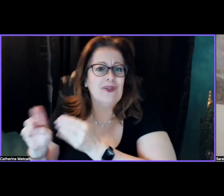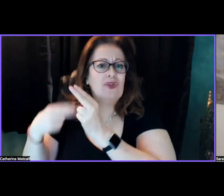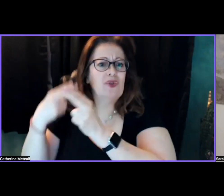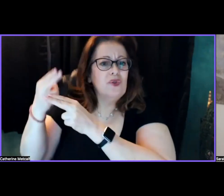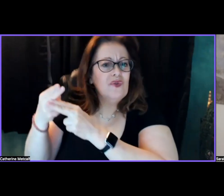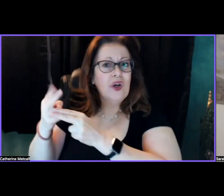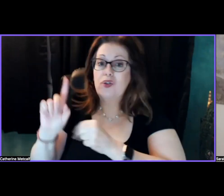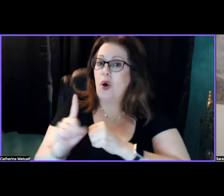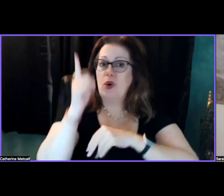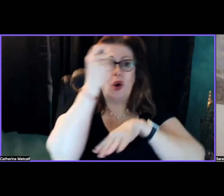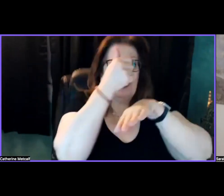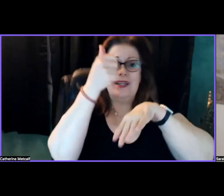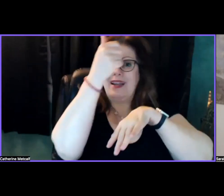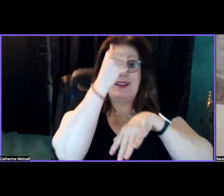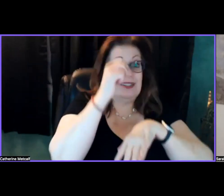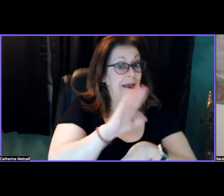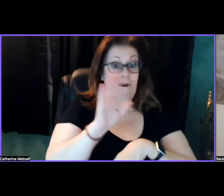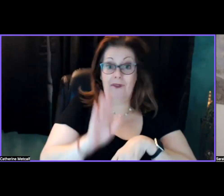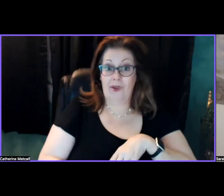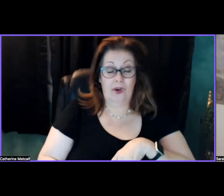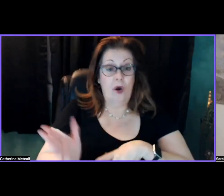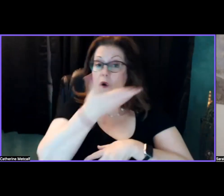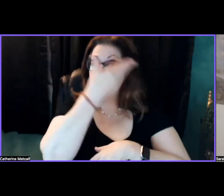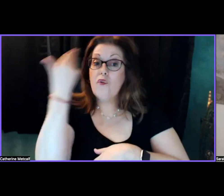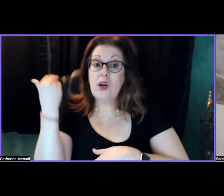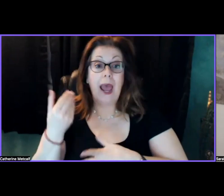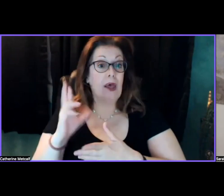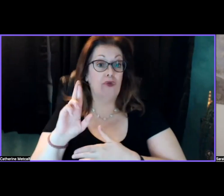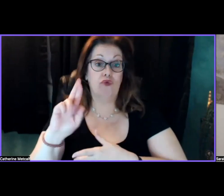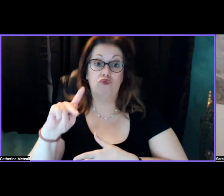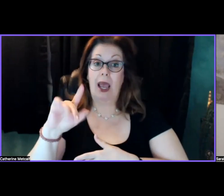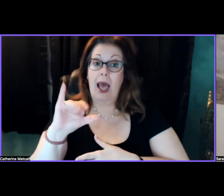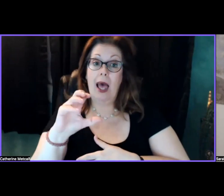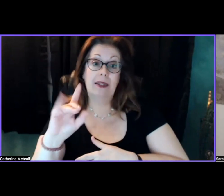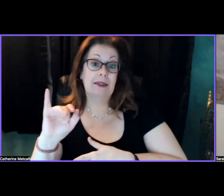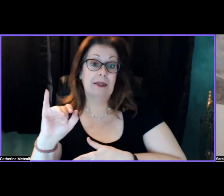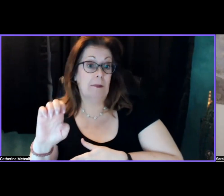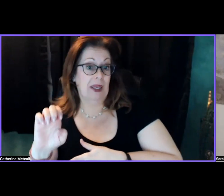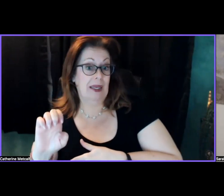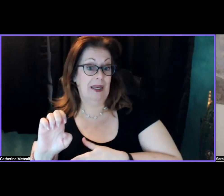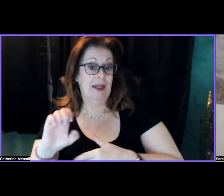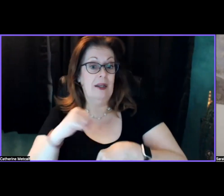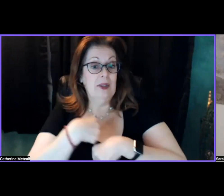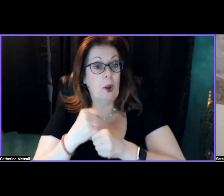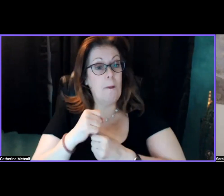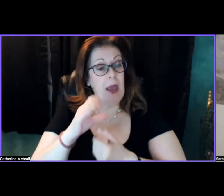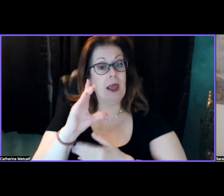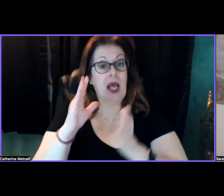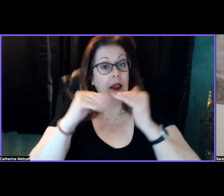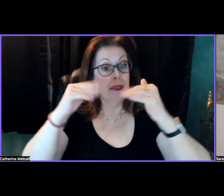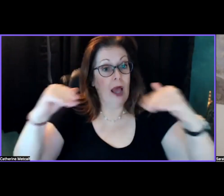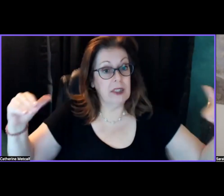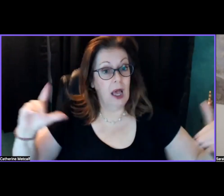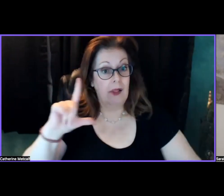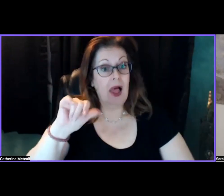you didn't forget the recipe for lasagna? We wait for tragedy, and when it strikes, we find we've used all our miracles